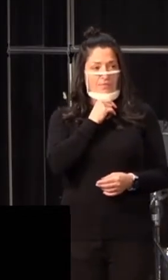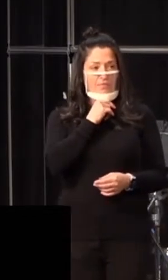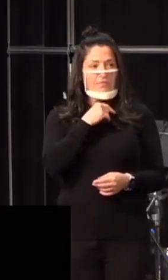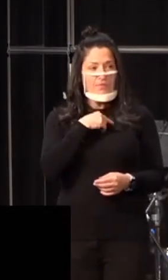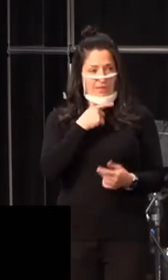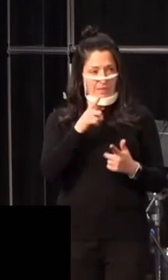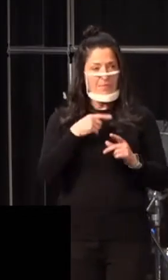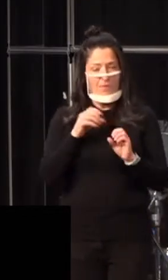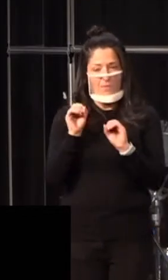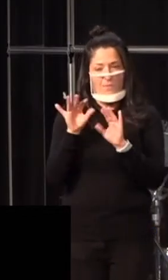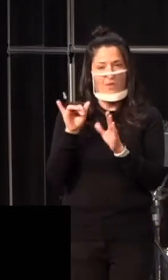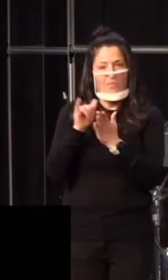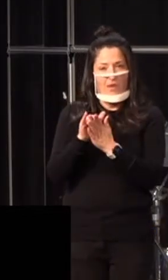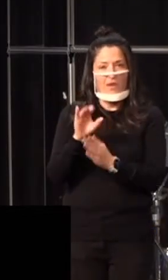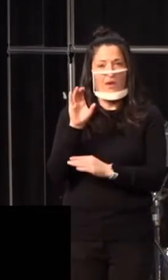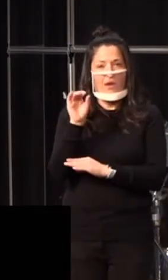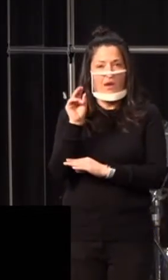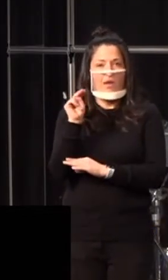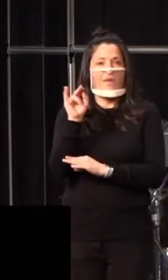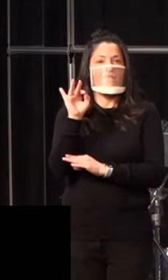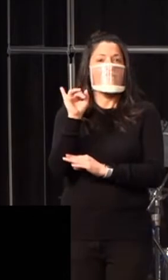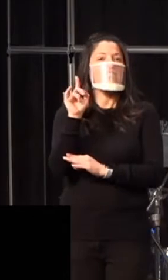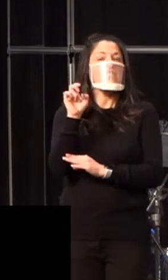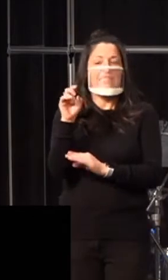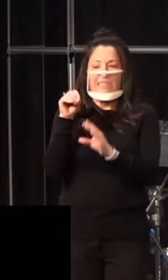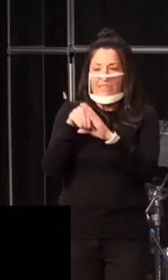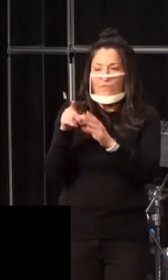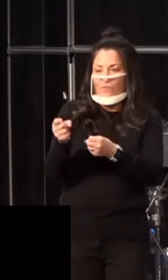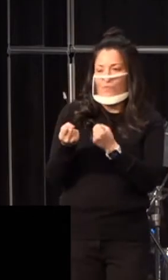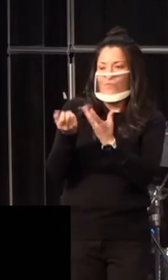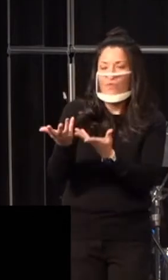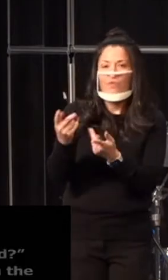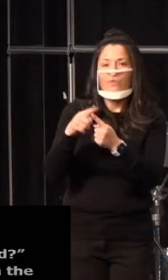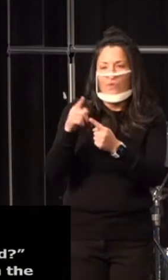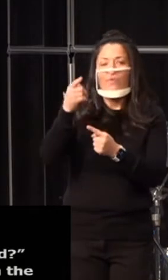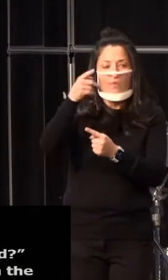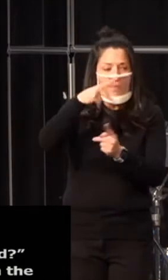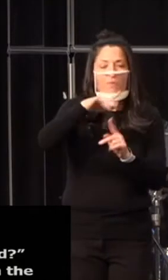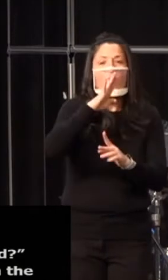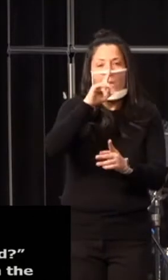so that the people may believe your message. So let's read chapter 4,